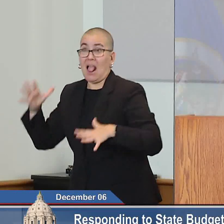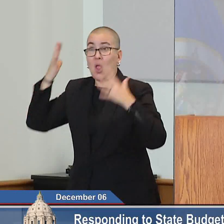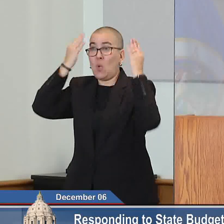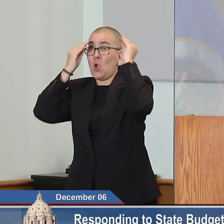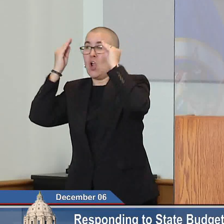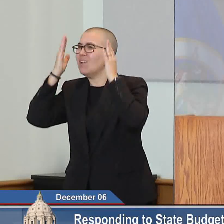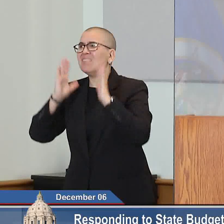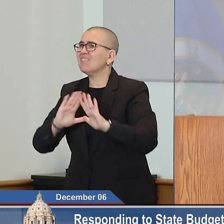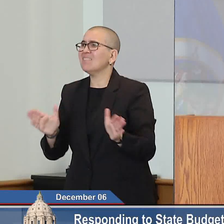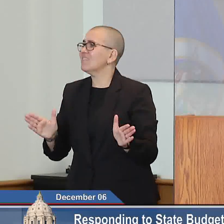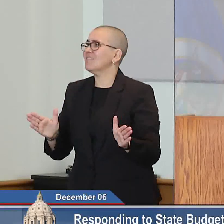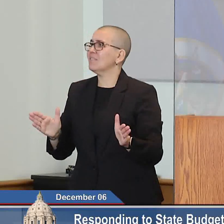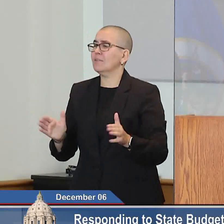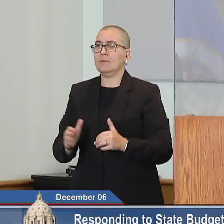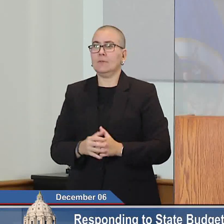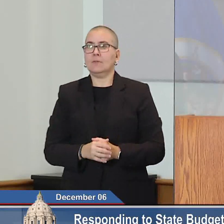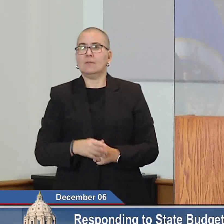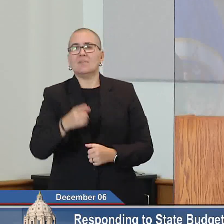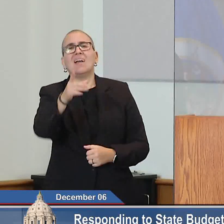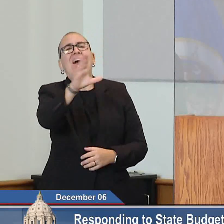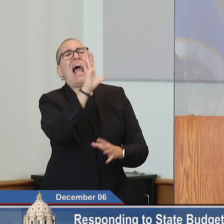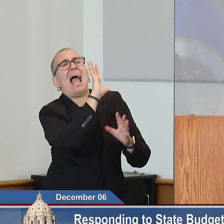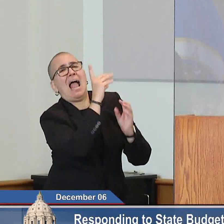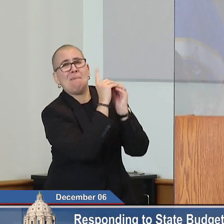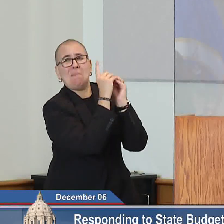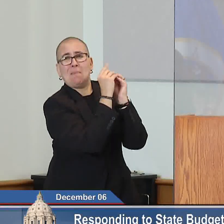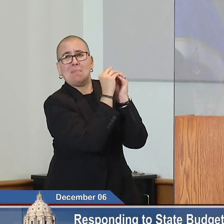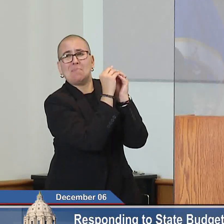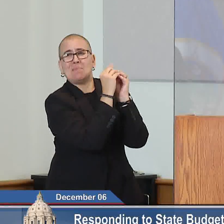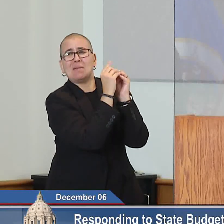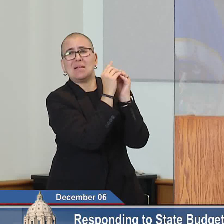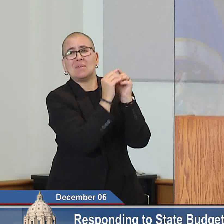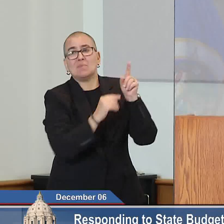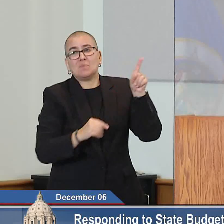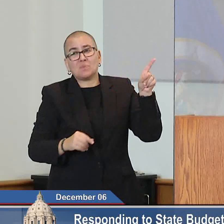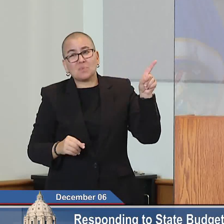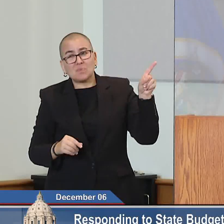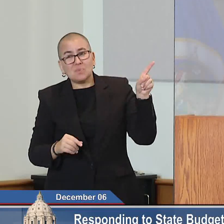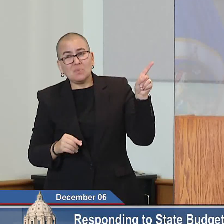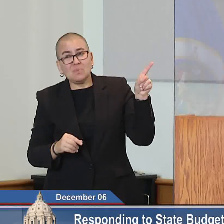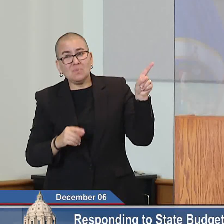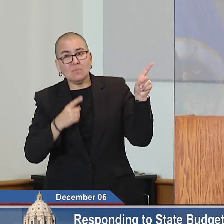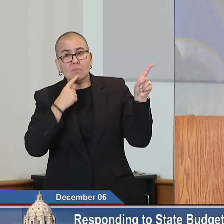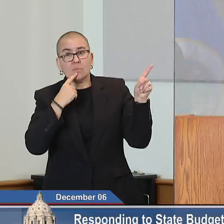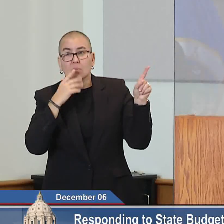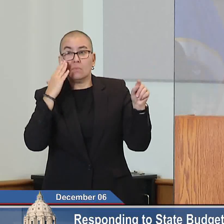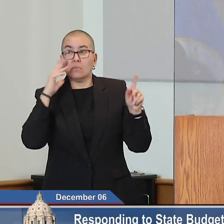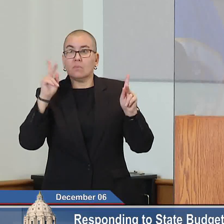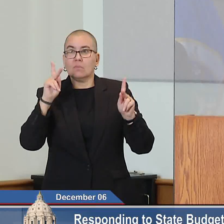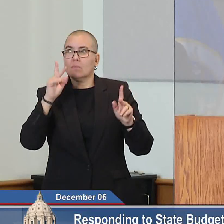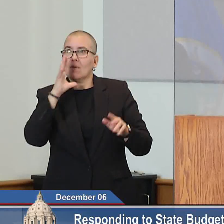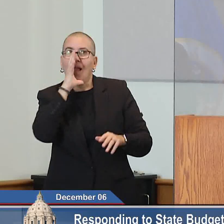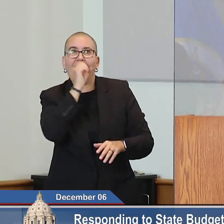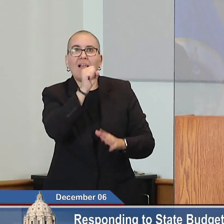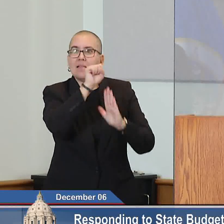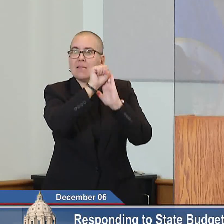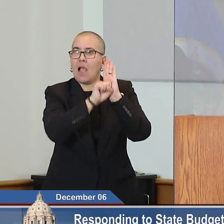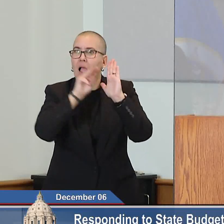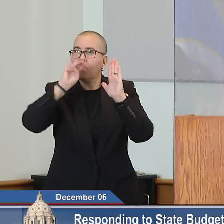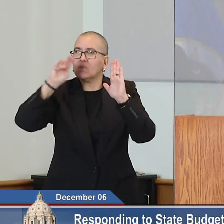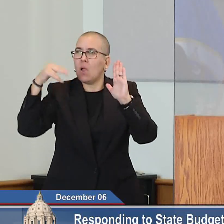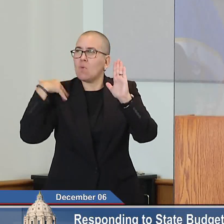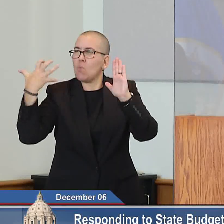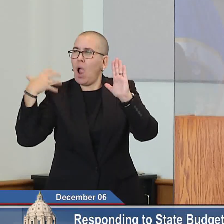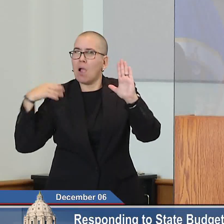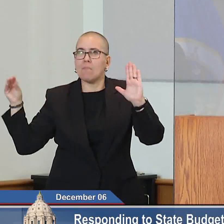that? Sure, sure. talked about things that make Minnesota more appealing. heard the question earlier. Not only do we have record surpluses, but record unemployment. We need people to come to this